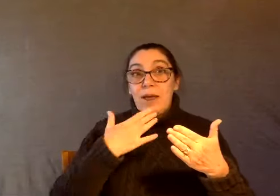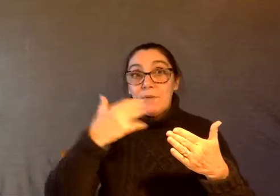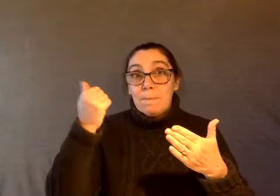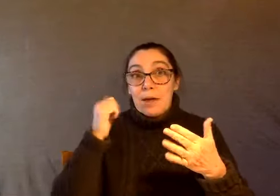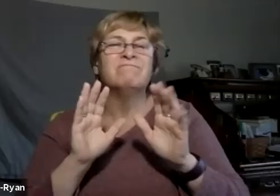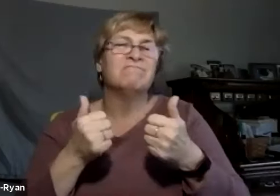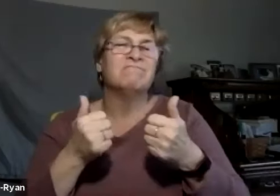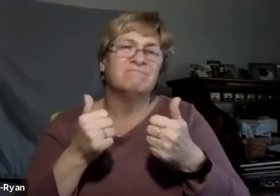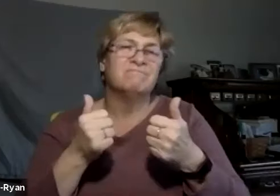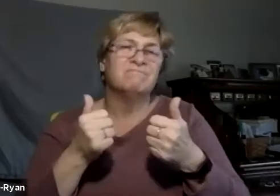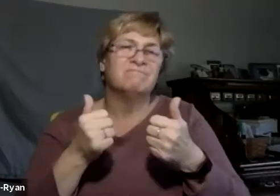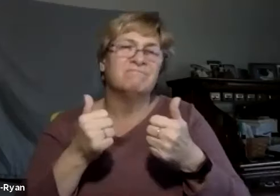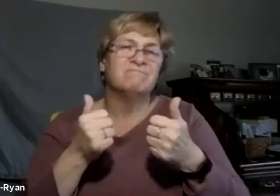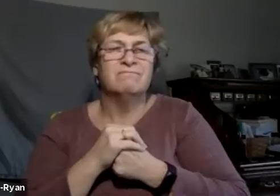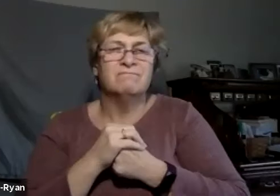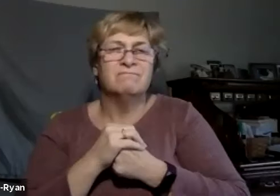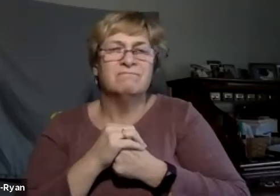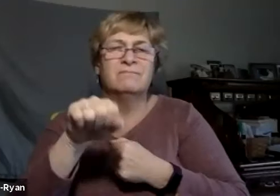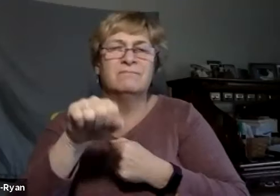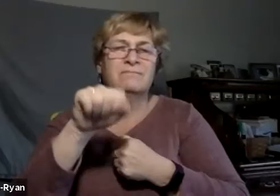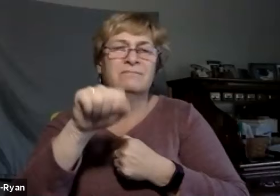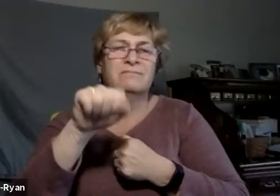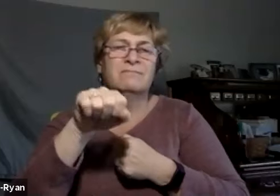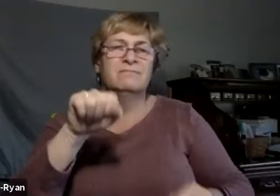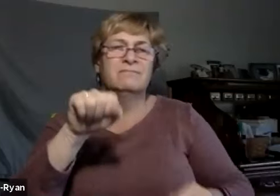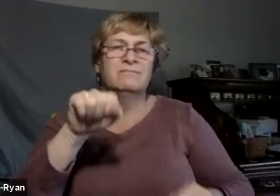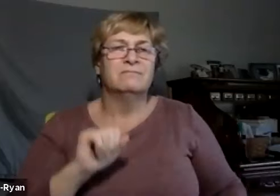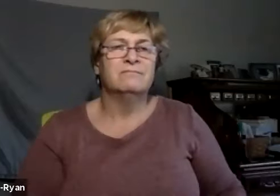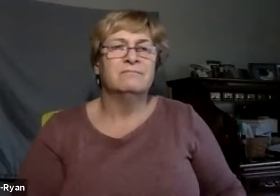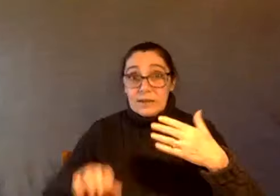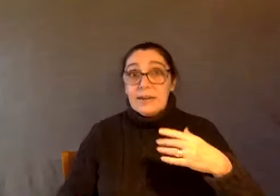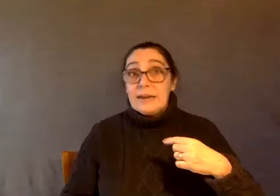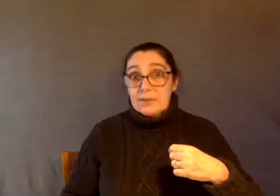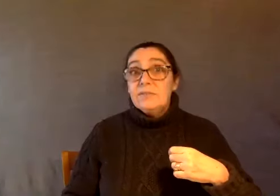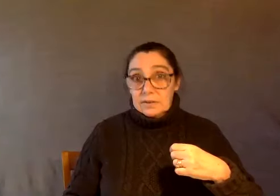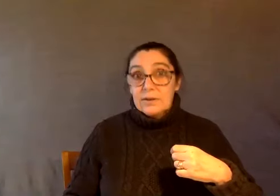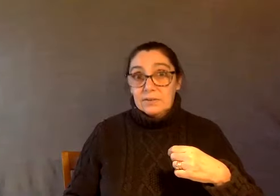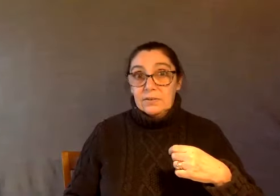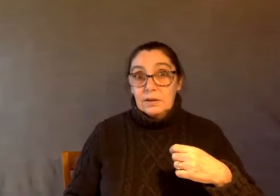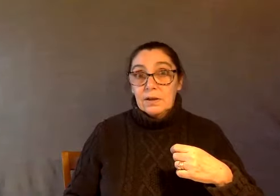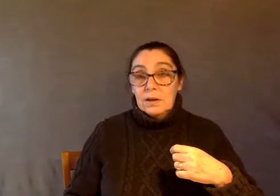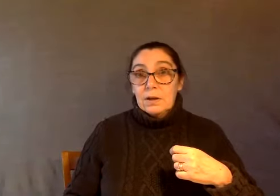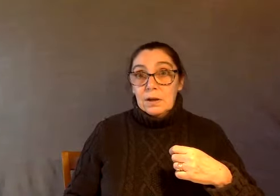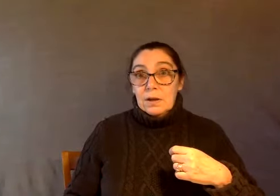have a better connection next week. Laureen's saying yes. Laureen's saying